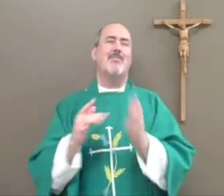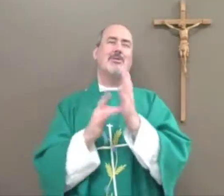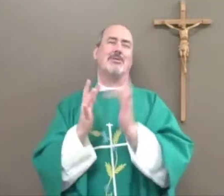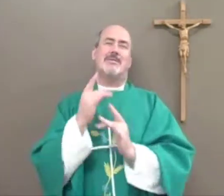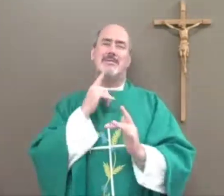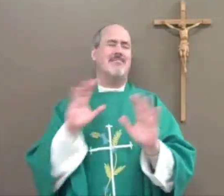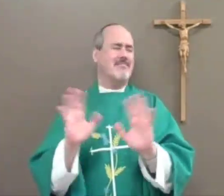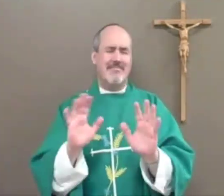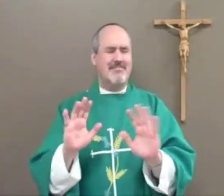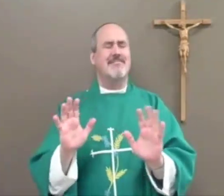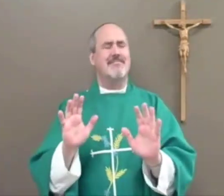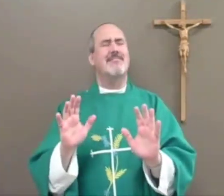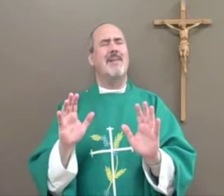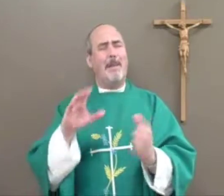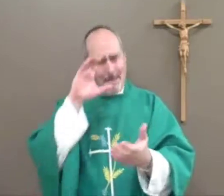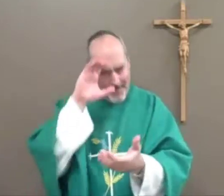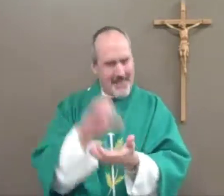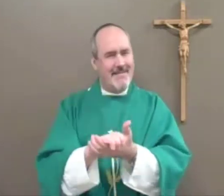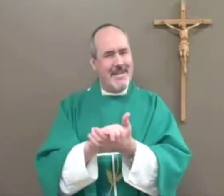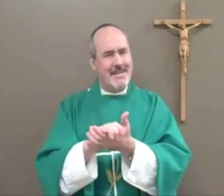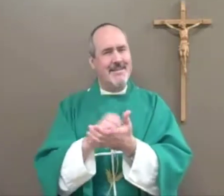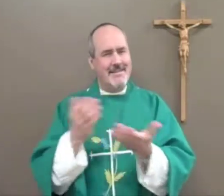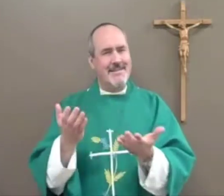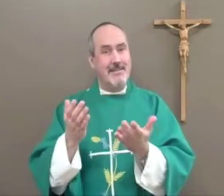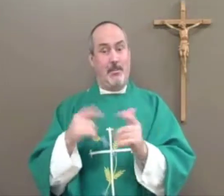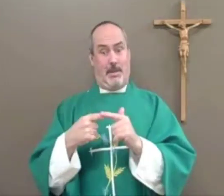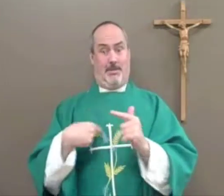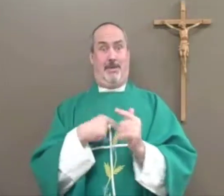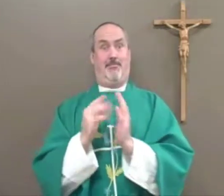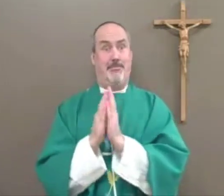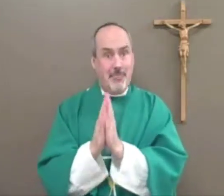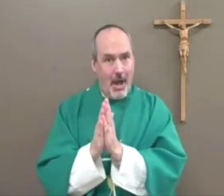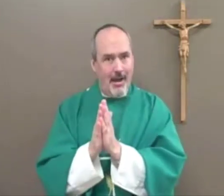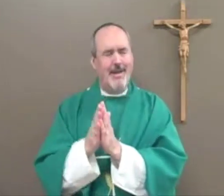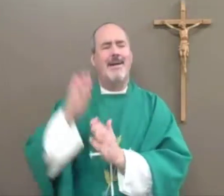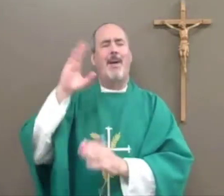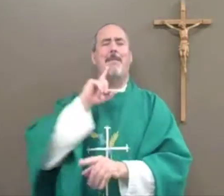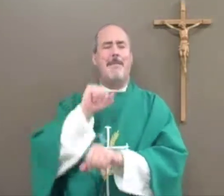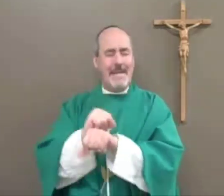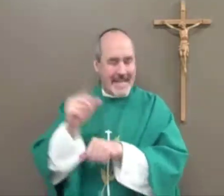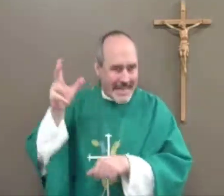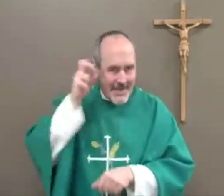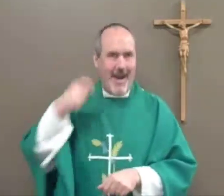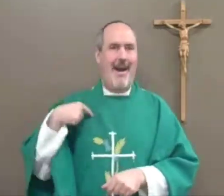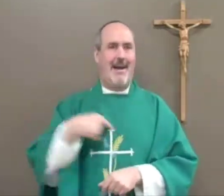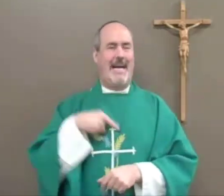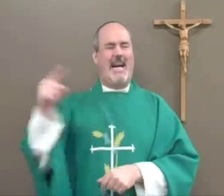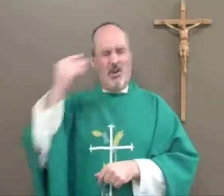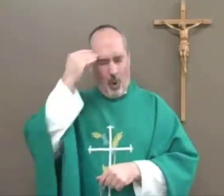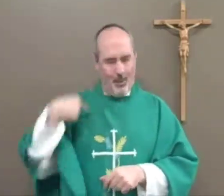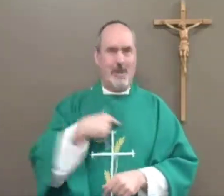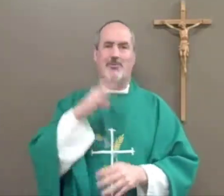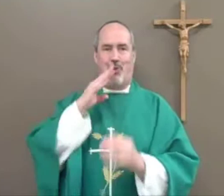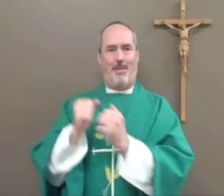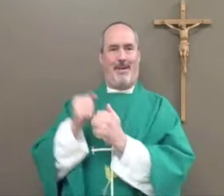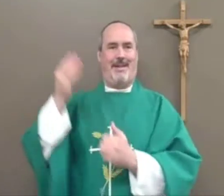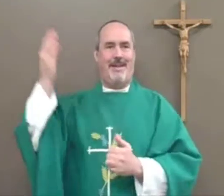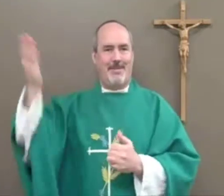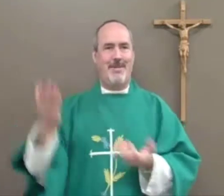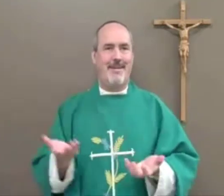busy. And what I tell them is, you have to believe that yes, he does hear. When we pray, he truly knows that we're